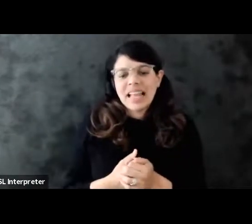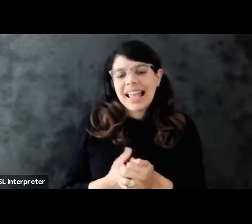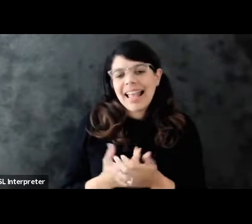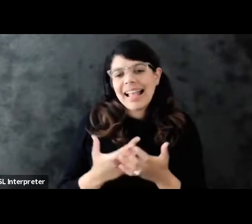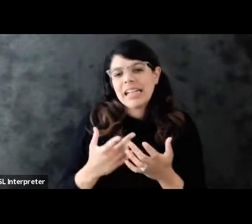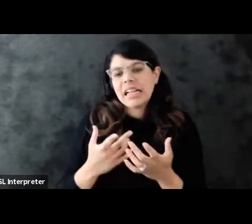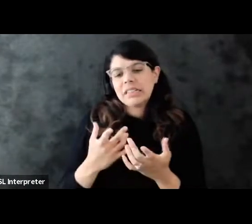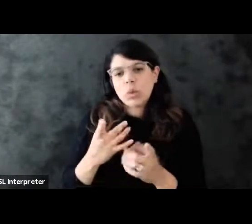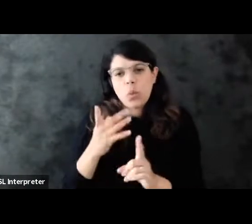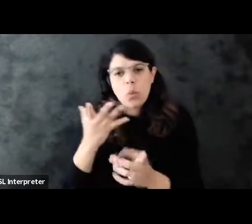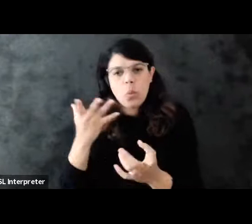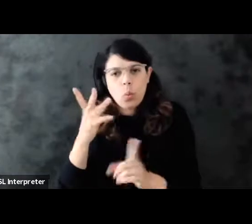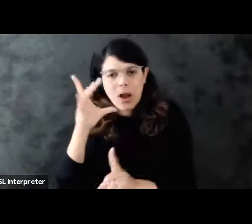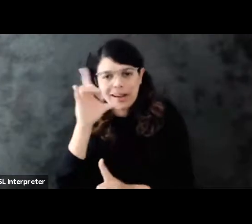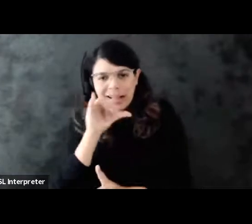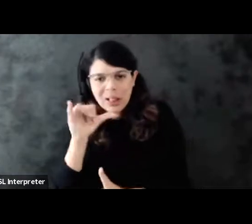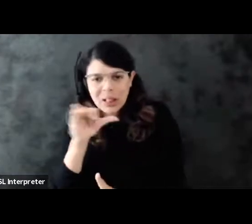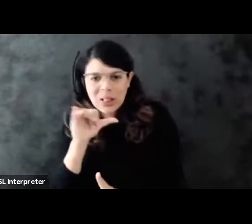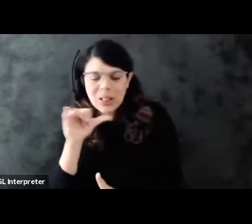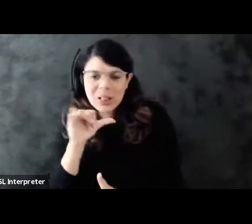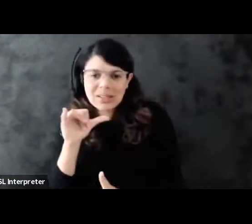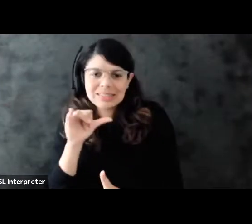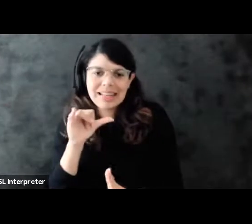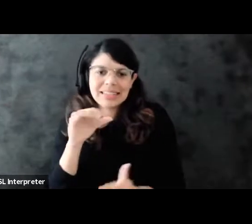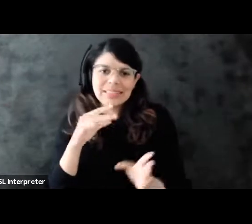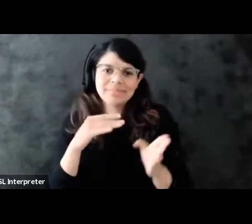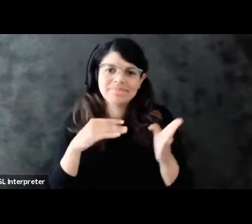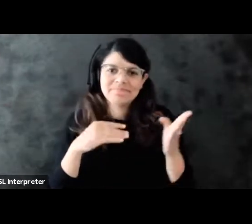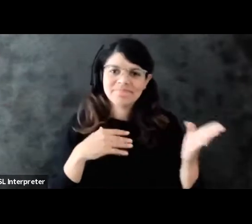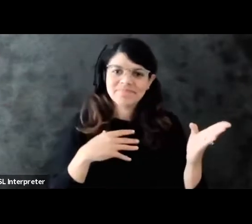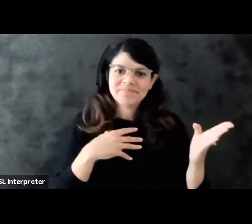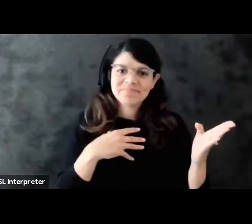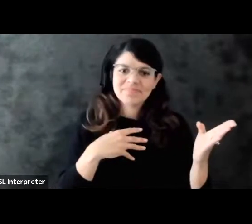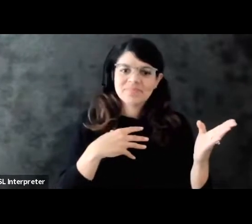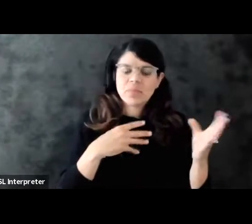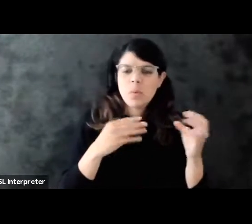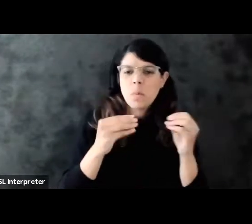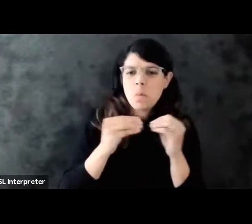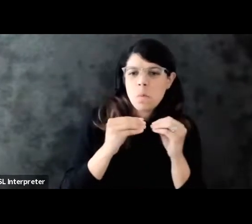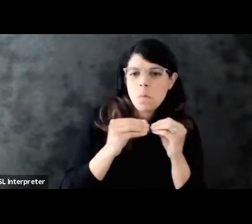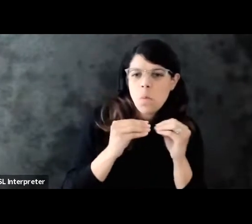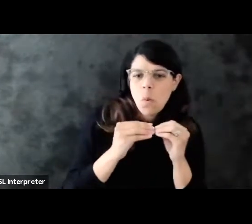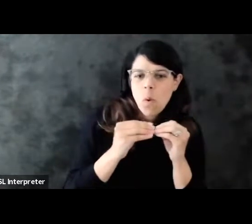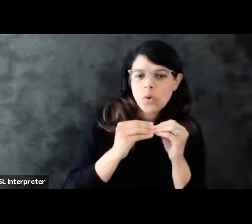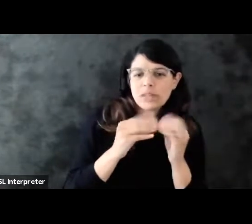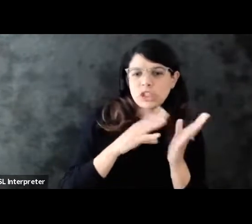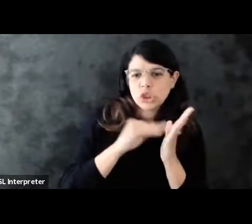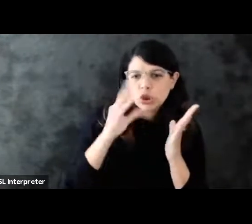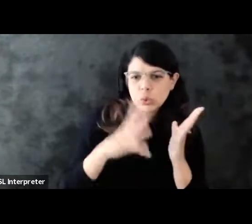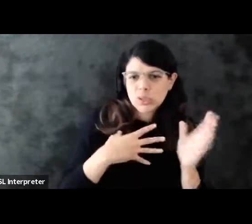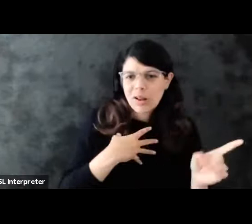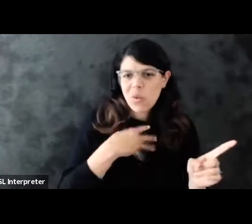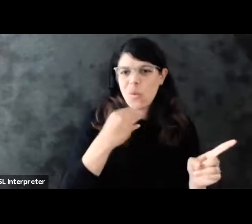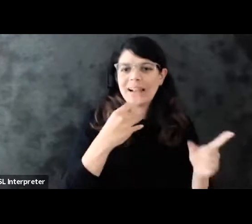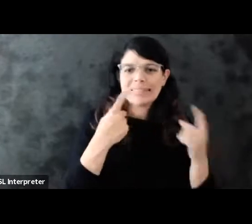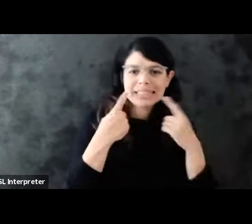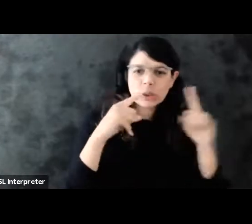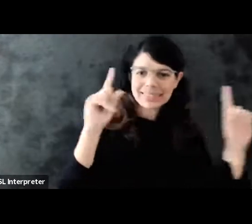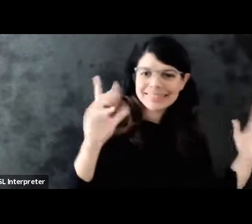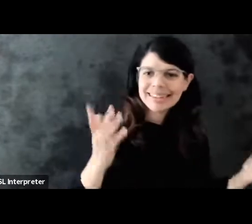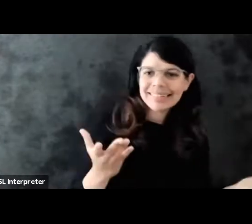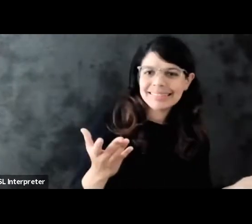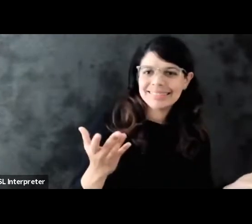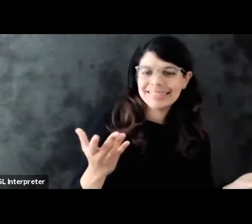right? And so this is why ethnic studies, why I committed myself to the development of Chicano and ethnic studies, is because I think it's important